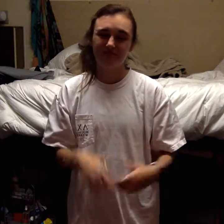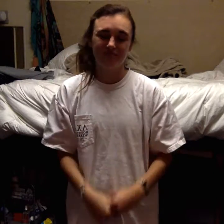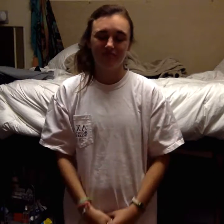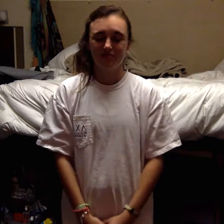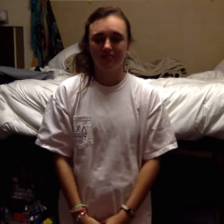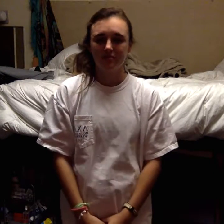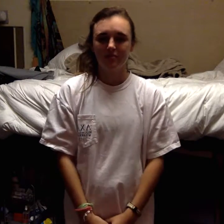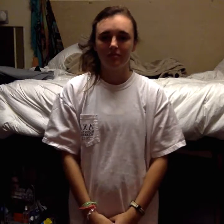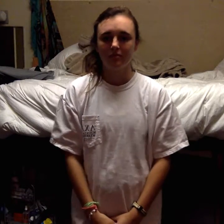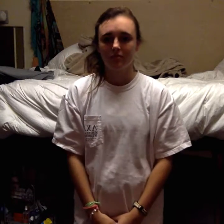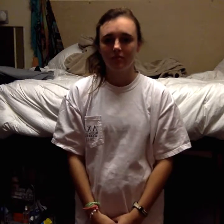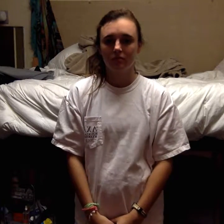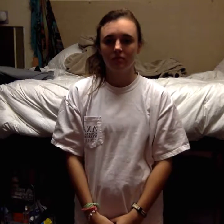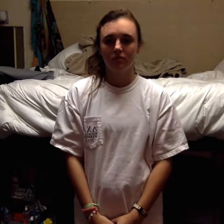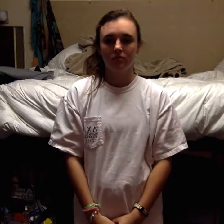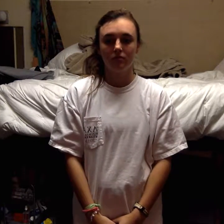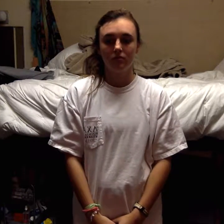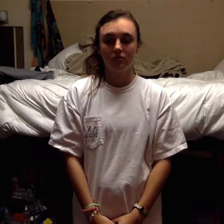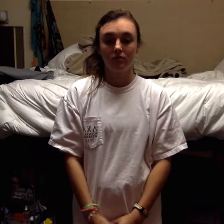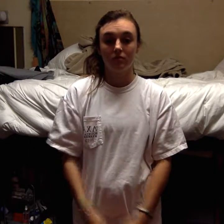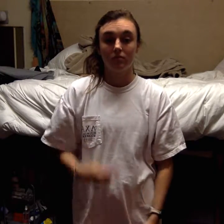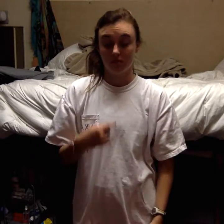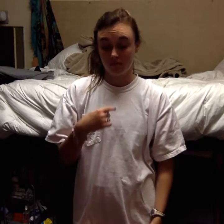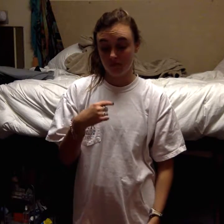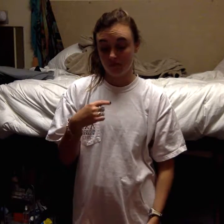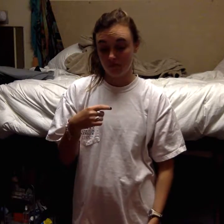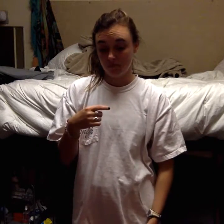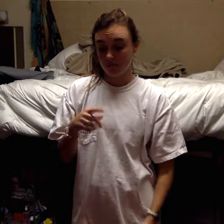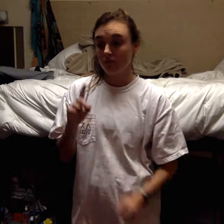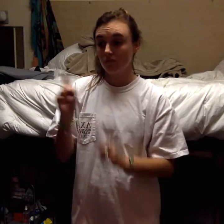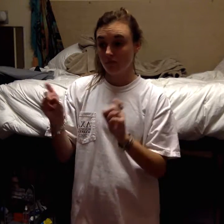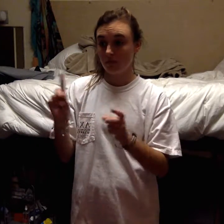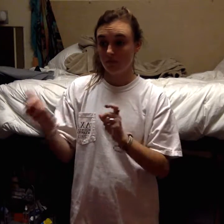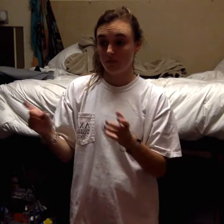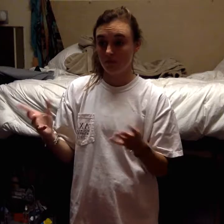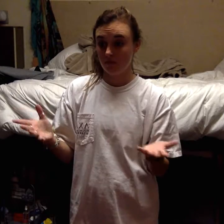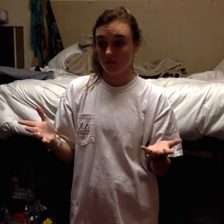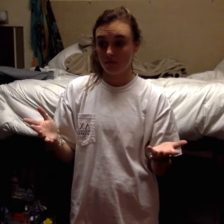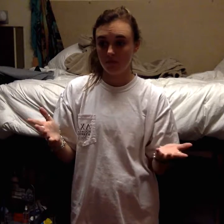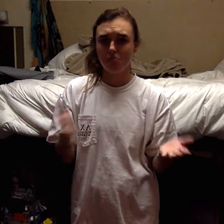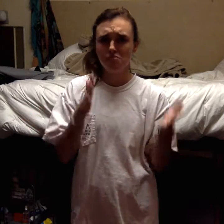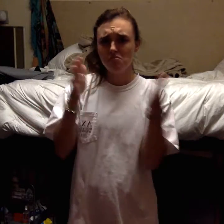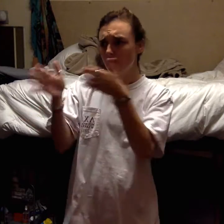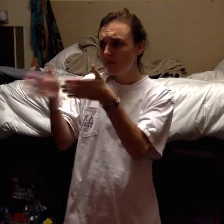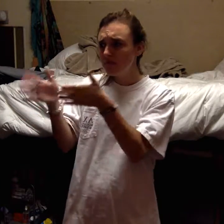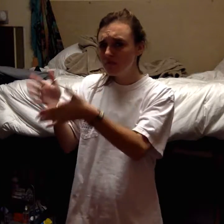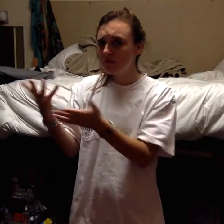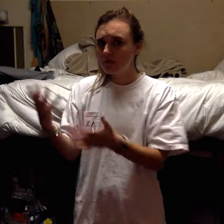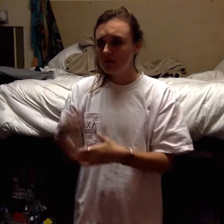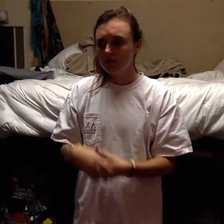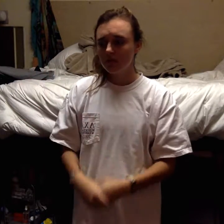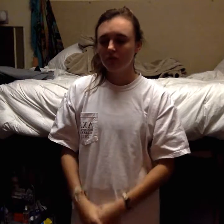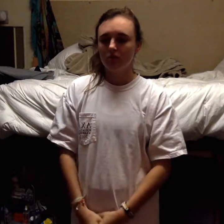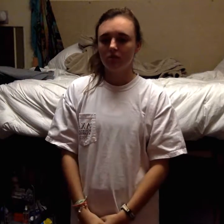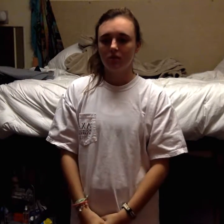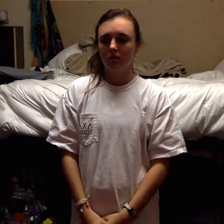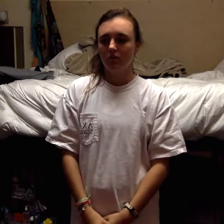Right. What I'm going to ask you to do with the triangle, and look over here, please, so everybody understands the same thing. When I give you